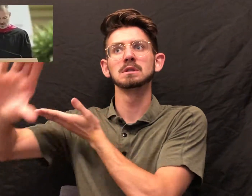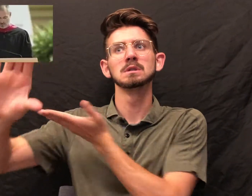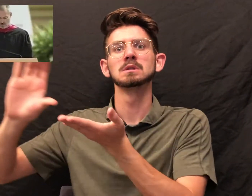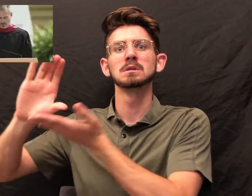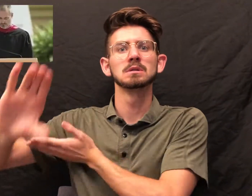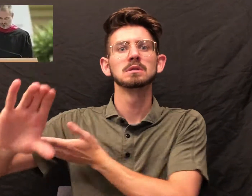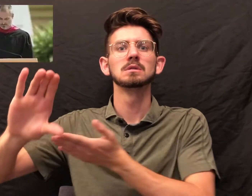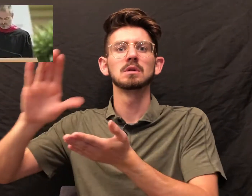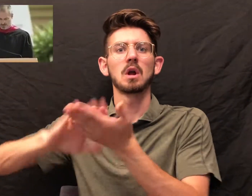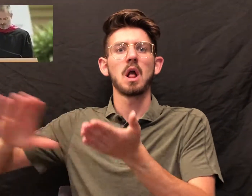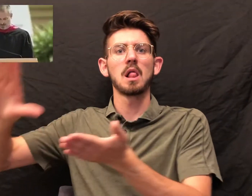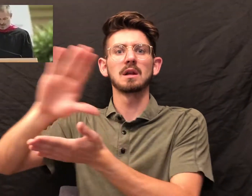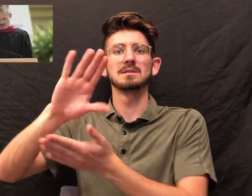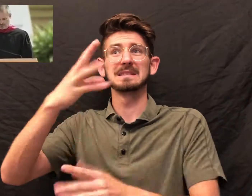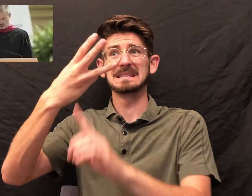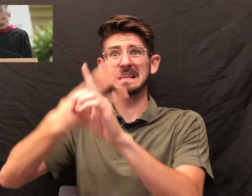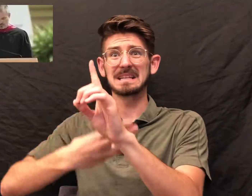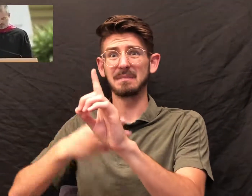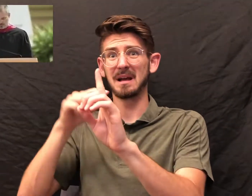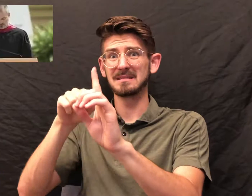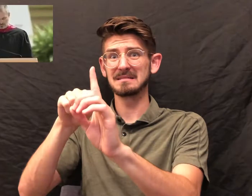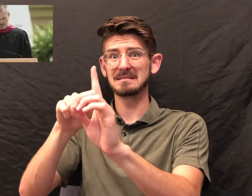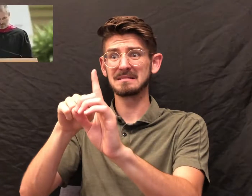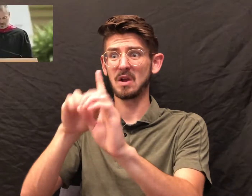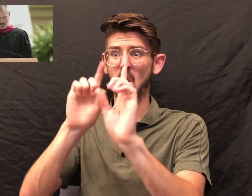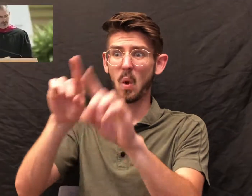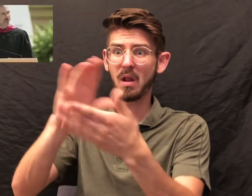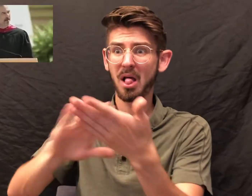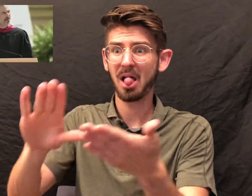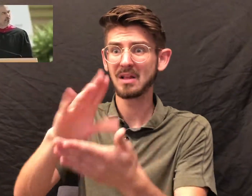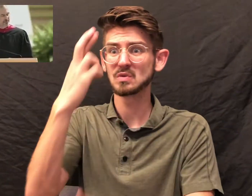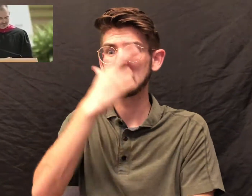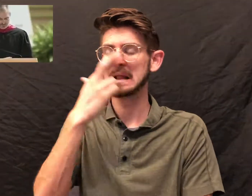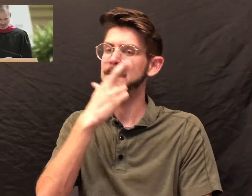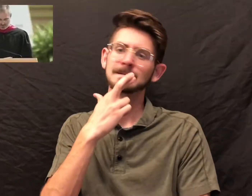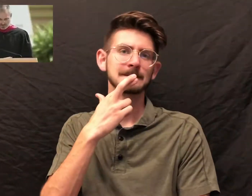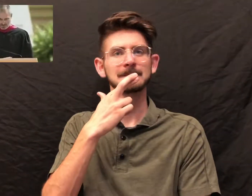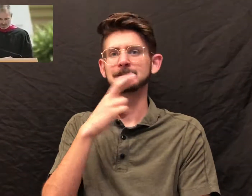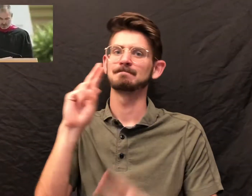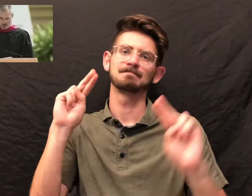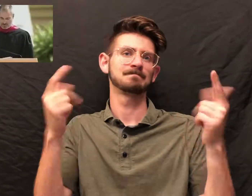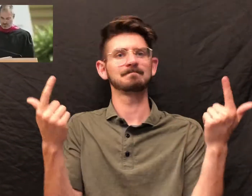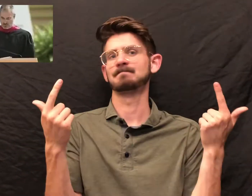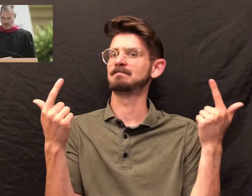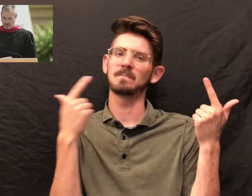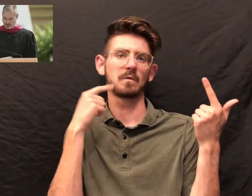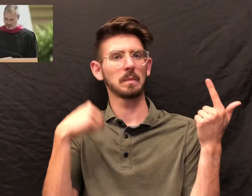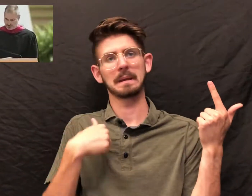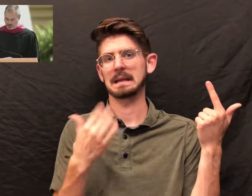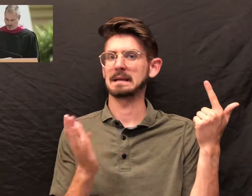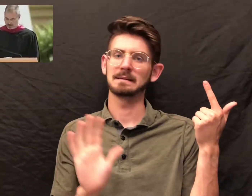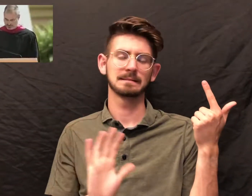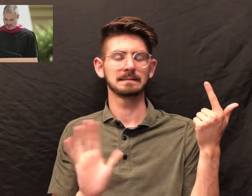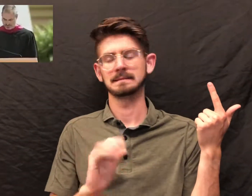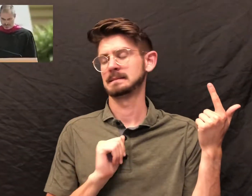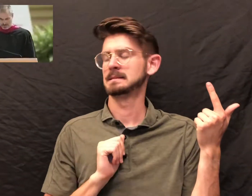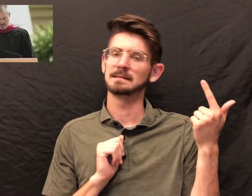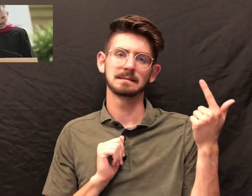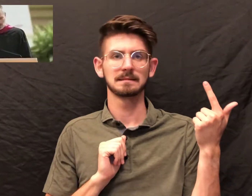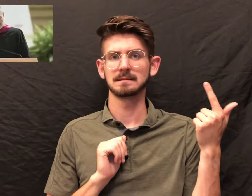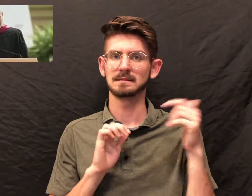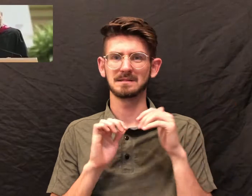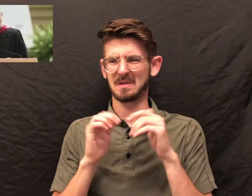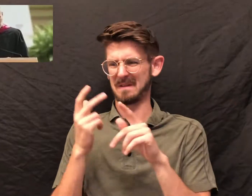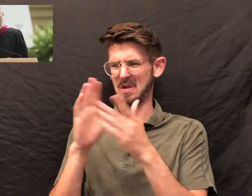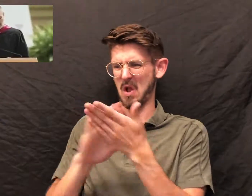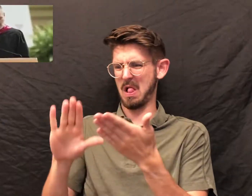see the value in it. I had no idea what I wanted to do with my life, and no idea how college was going to help me figure it out. And here